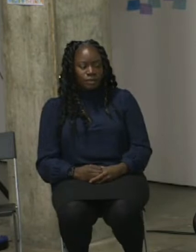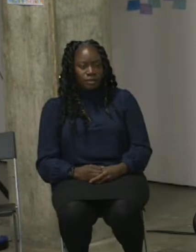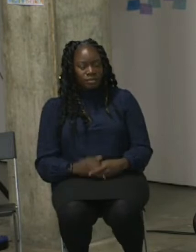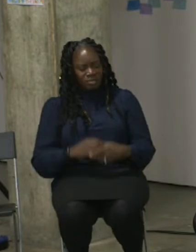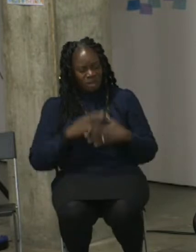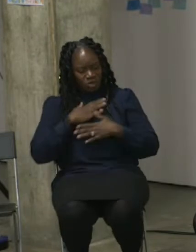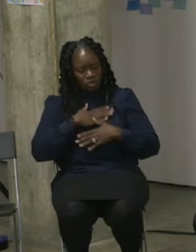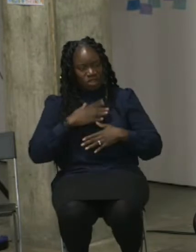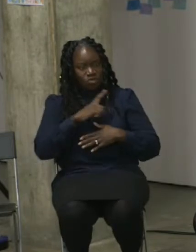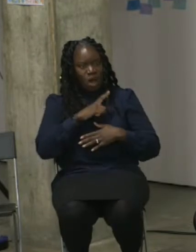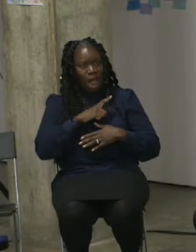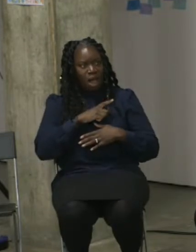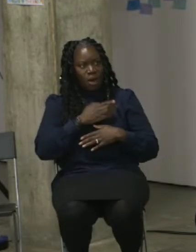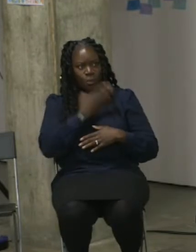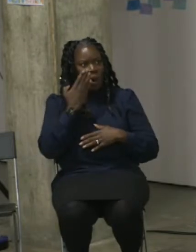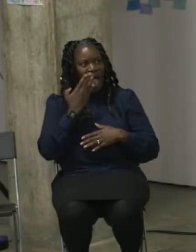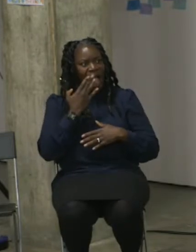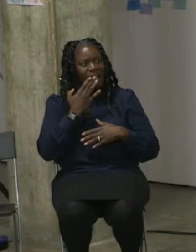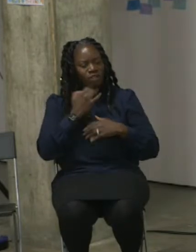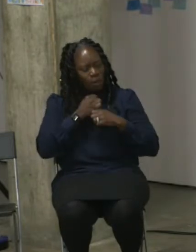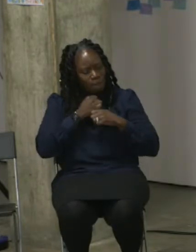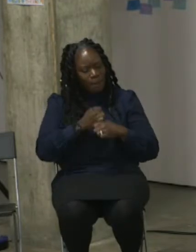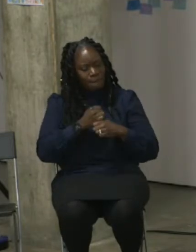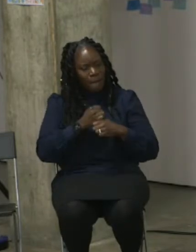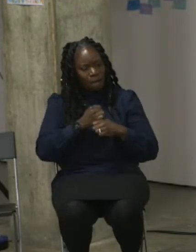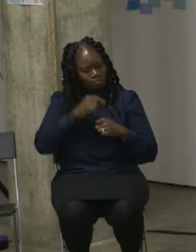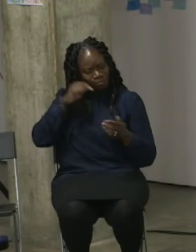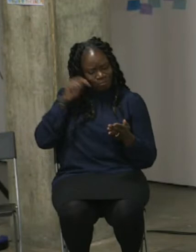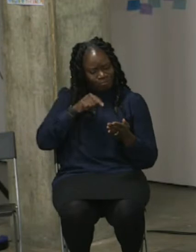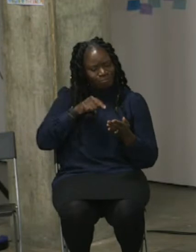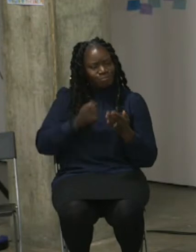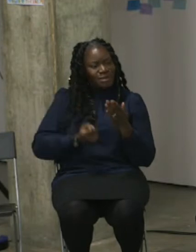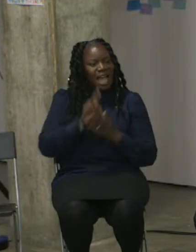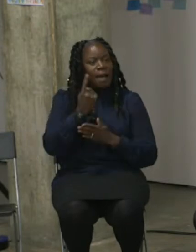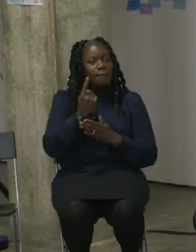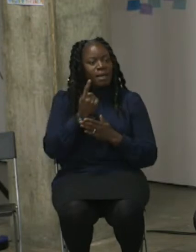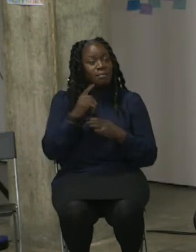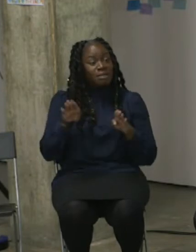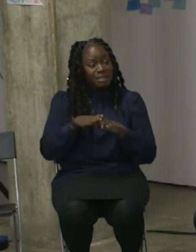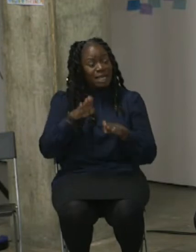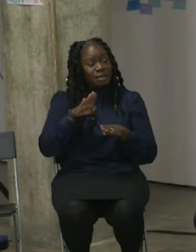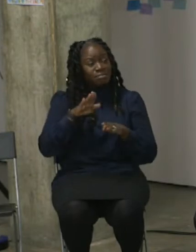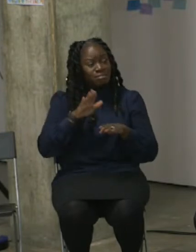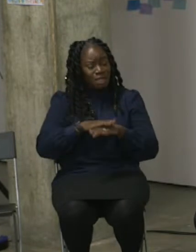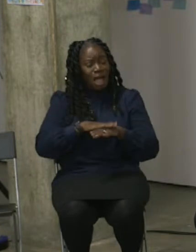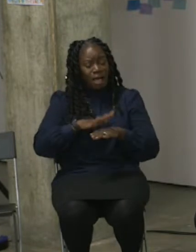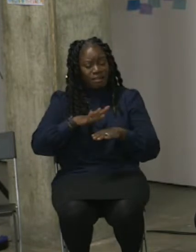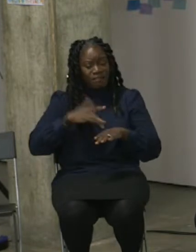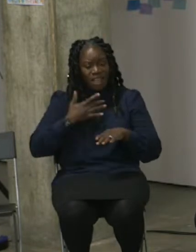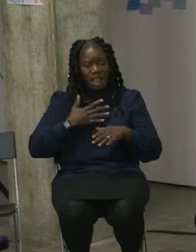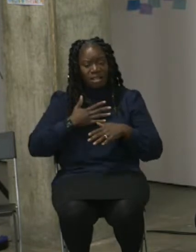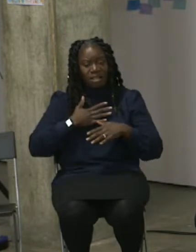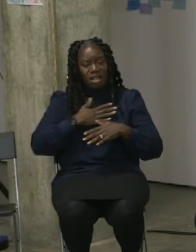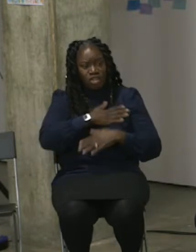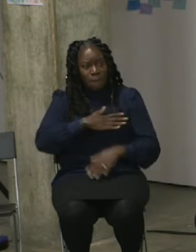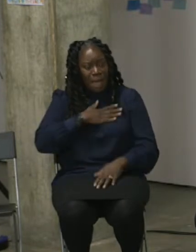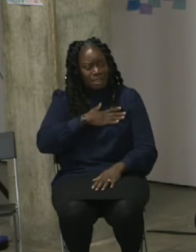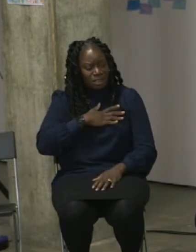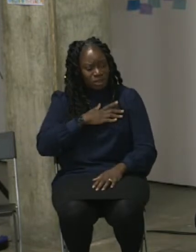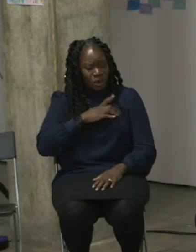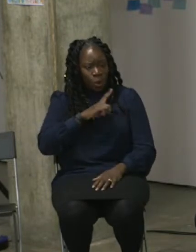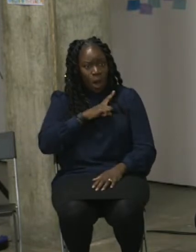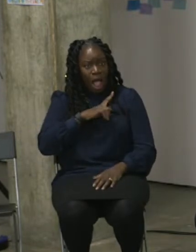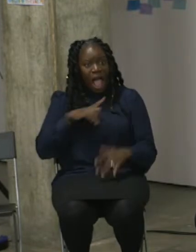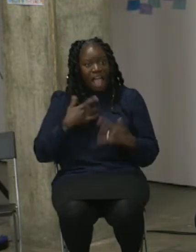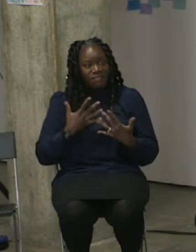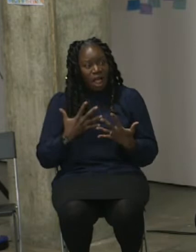commitment to that and understanding that that needs to happen. But I also have compassion because I feel the suffocatedness, and